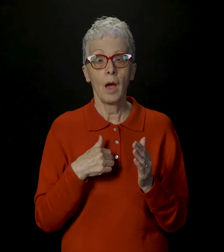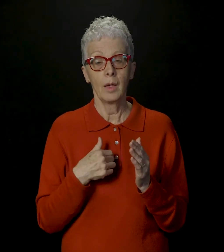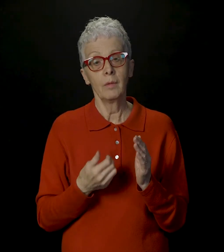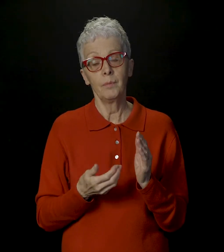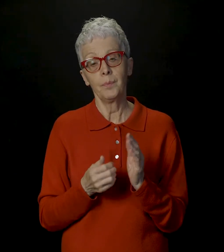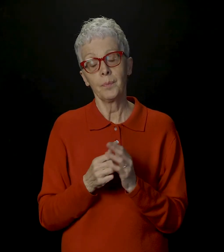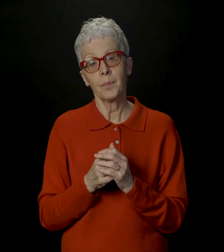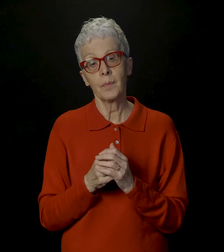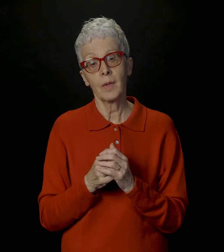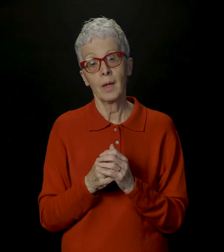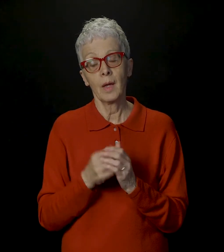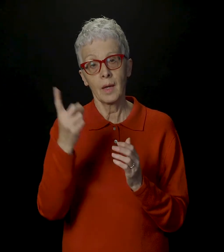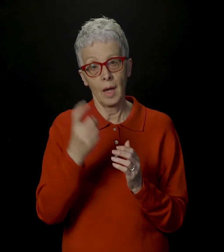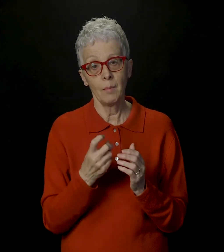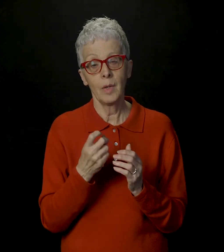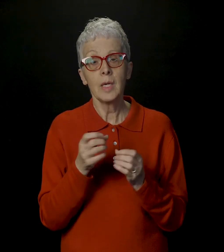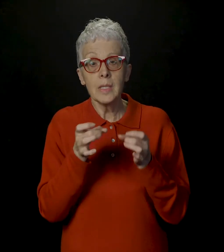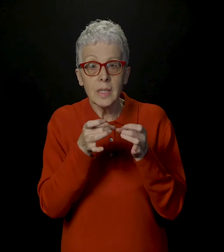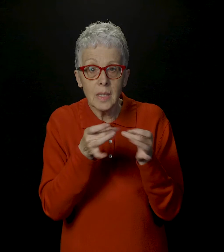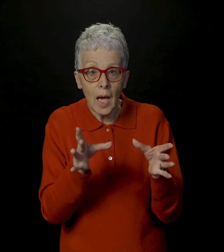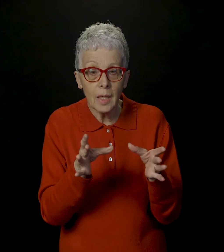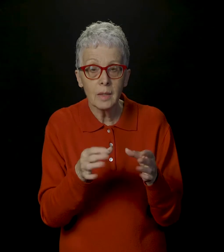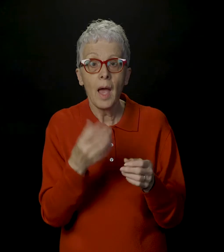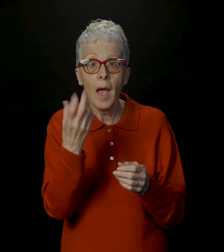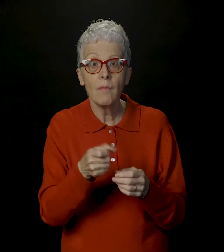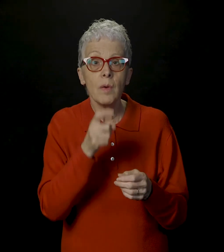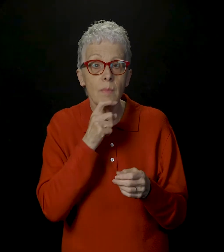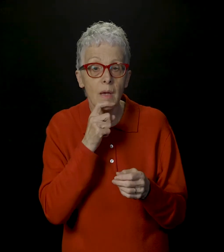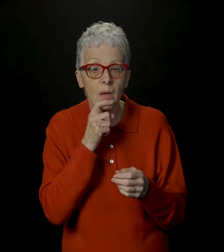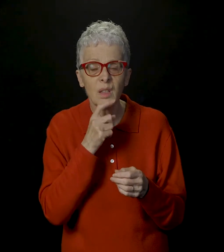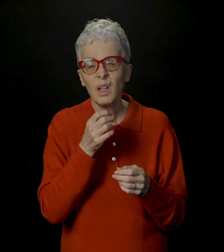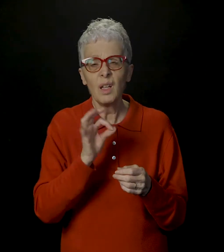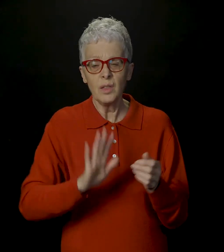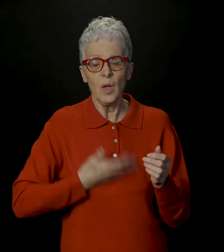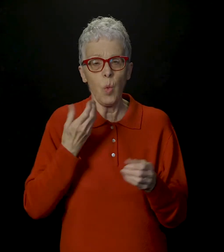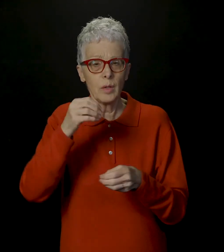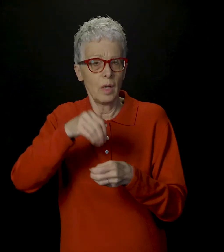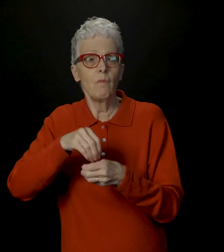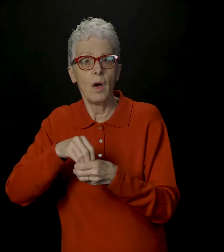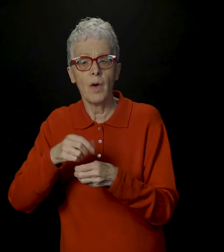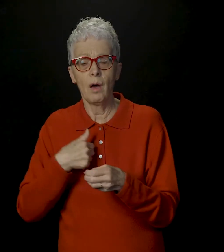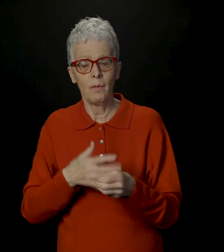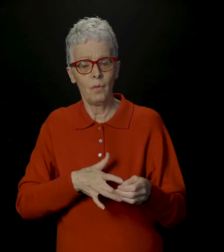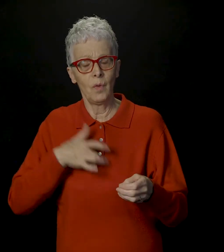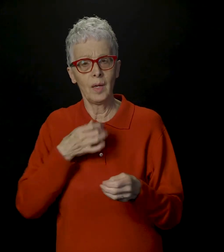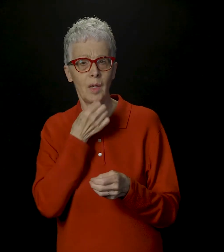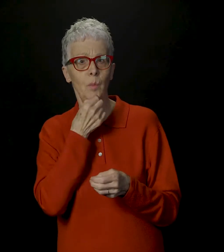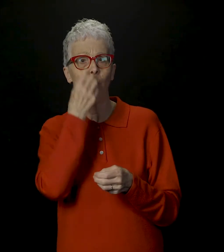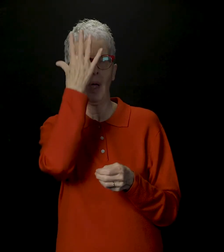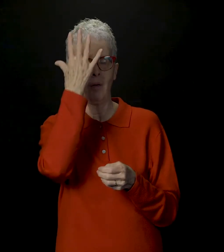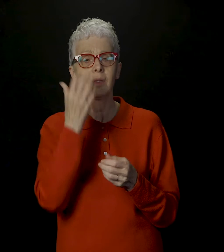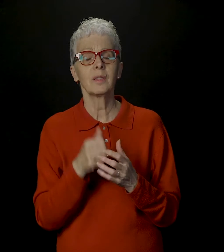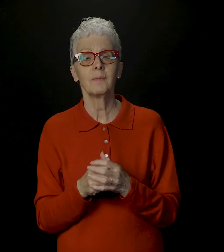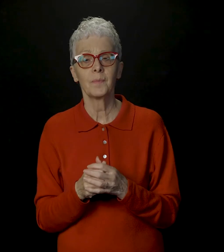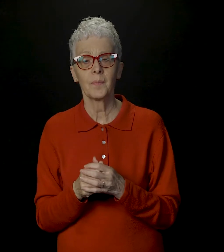I went from Turning up to OneCare At start Just for a meal And not really wanting To be here Out of embarrassment More than anything